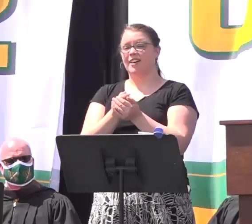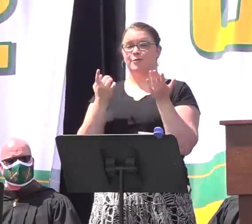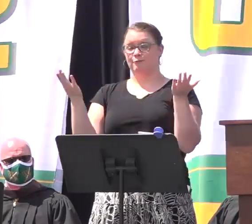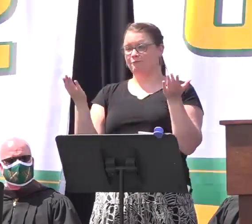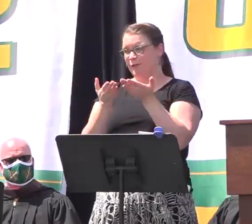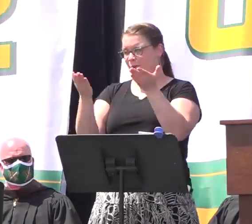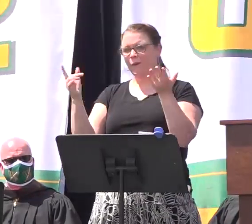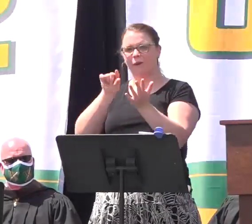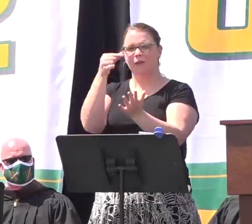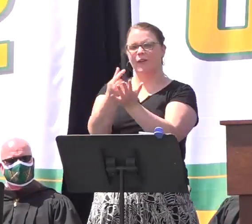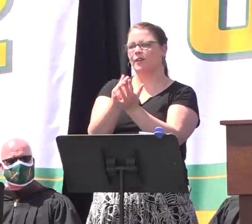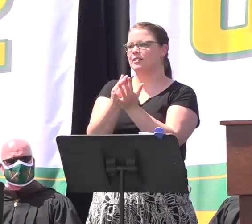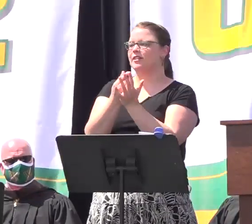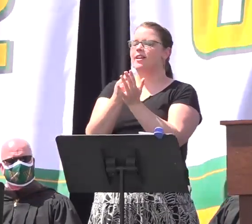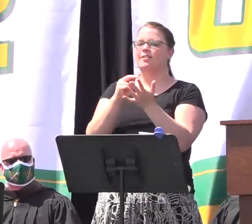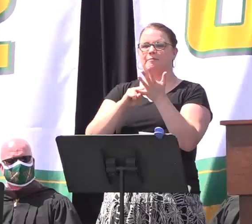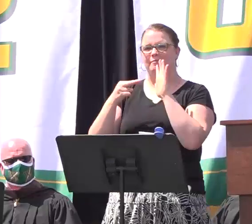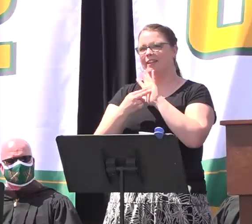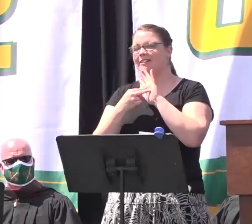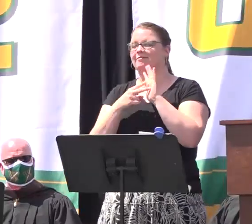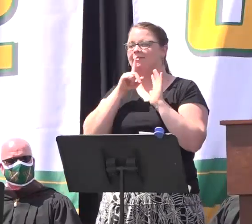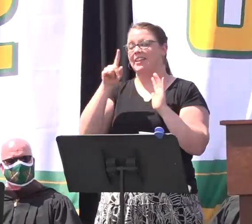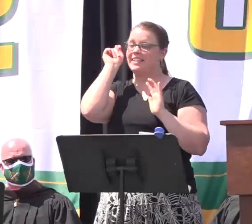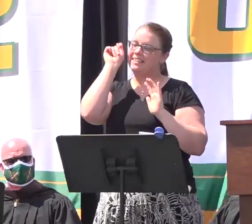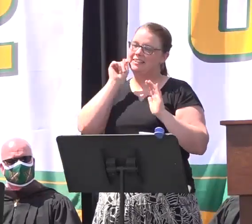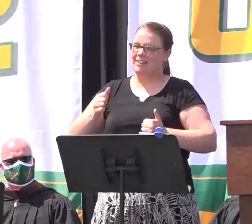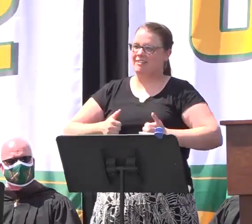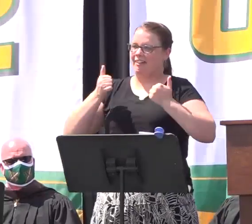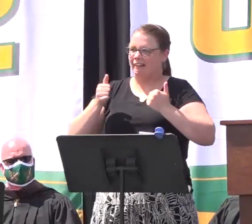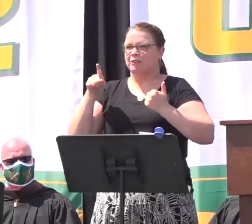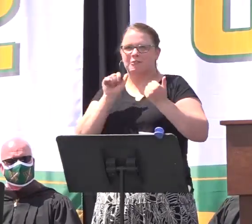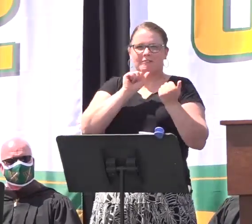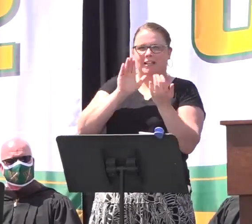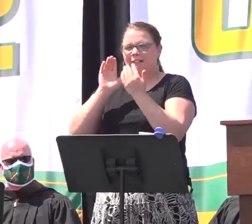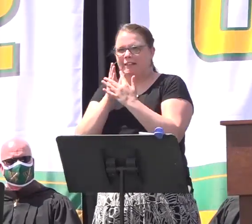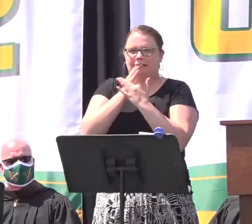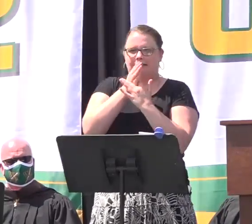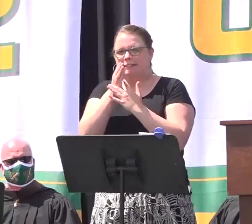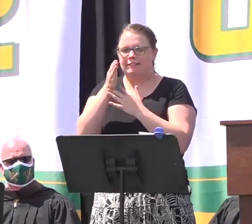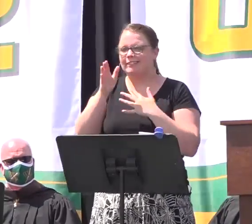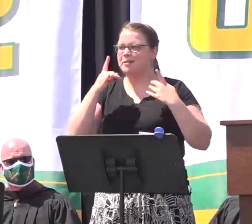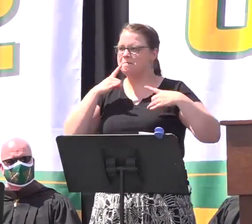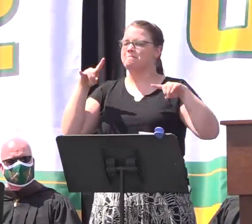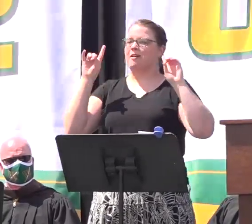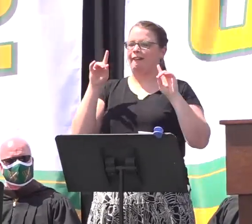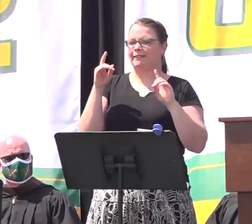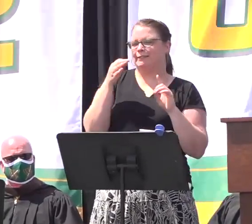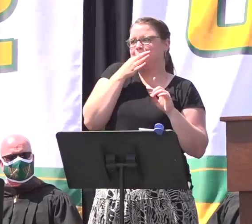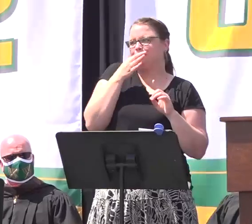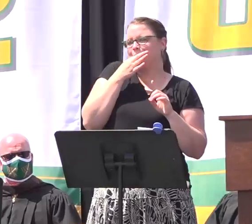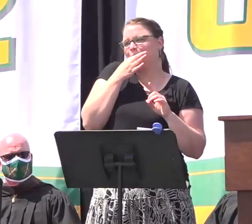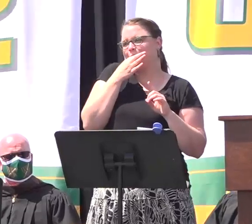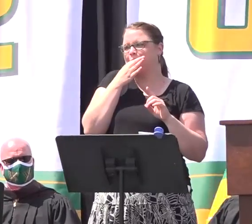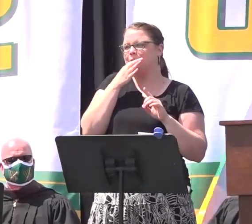the near shipwrecks of teenage life and arrived upon the shores of young adulthood. Here,